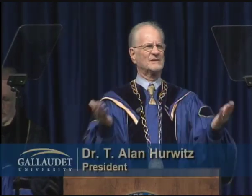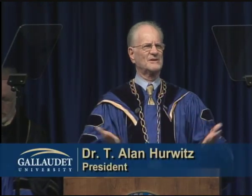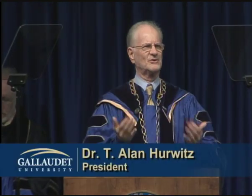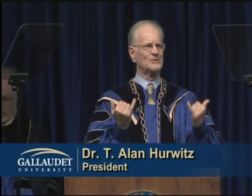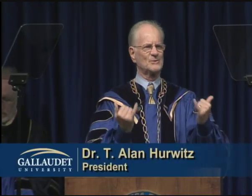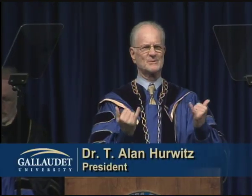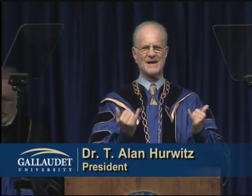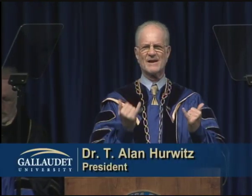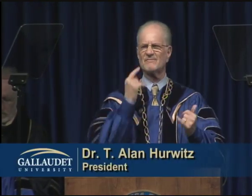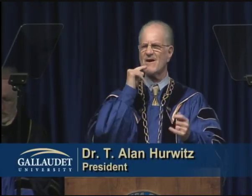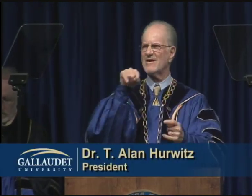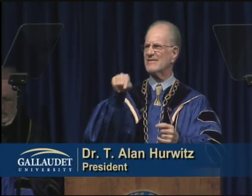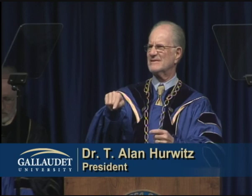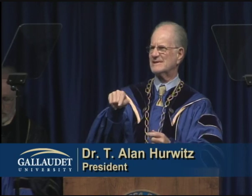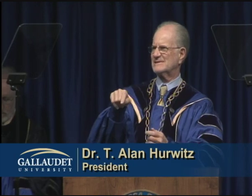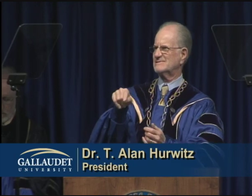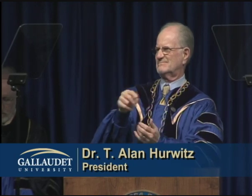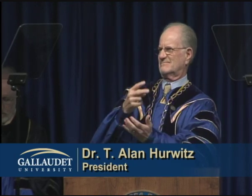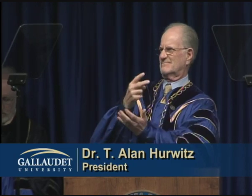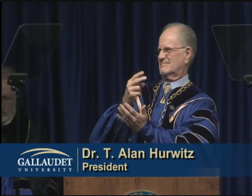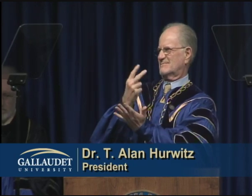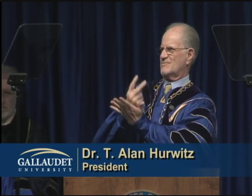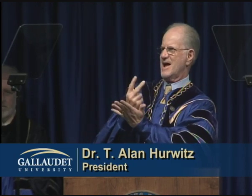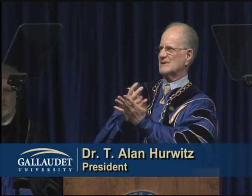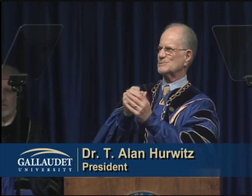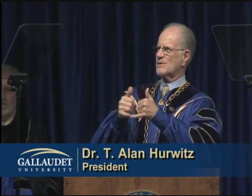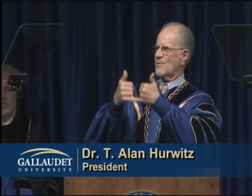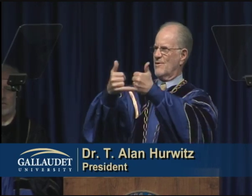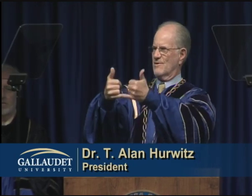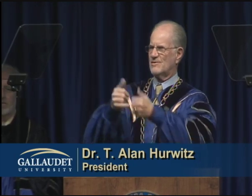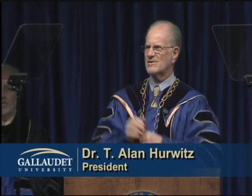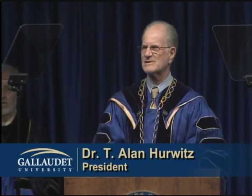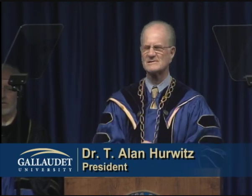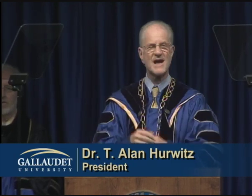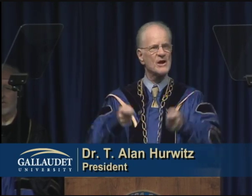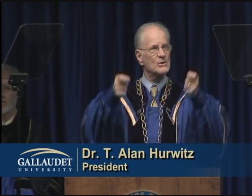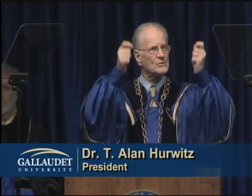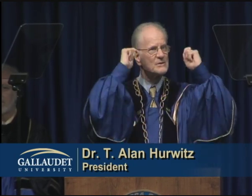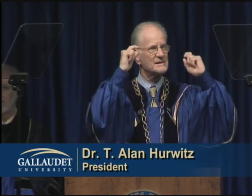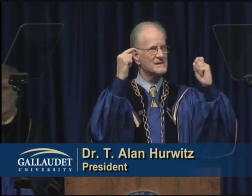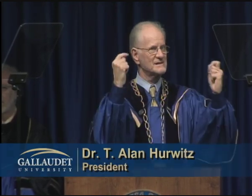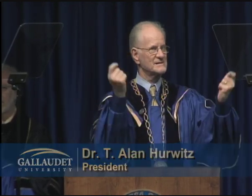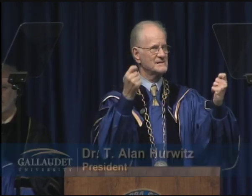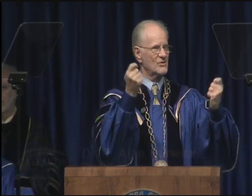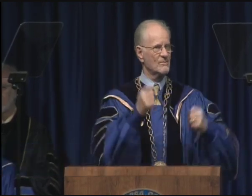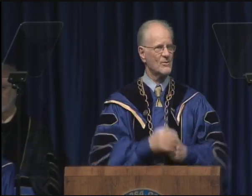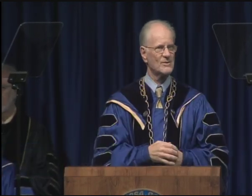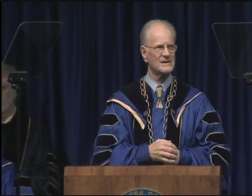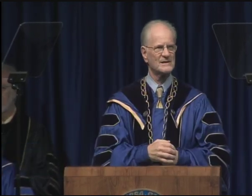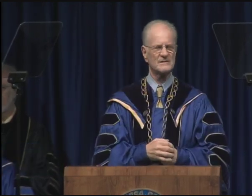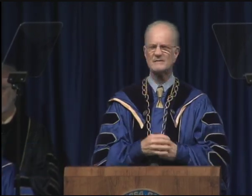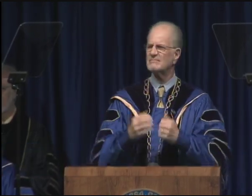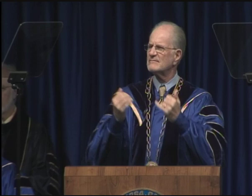What a delight it is to have all of you here today for our graduate awards and hooding ceremony.